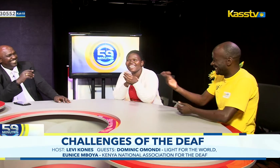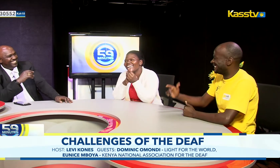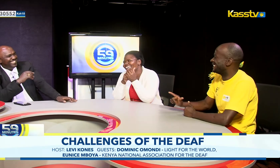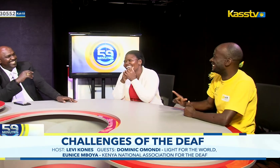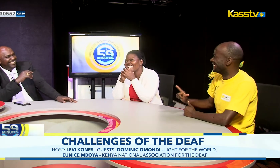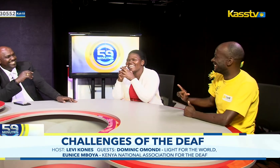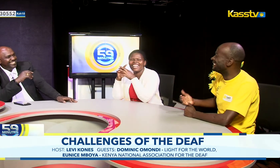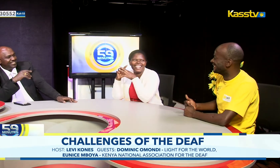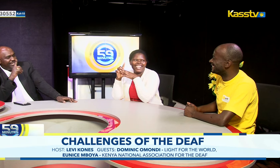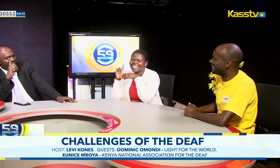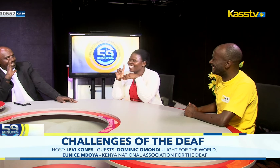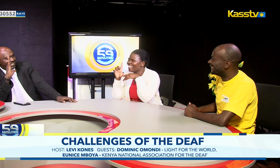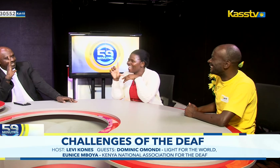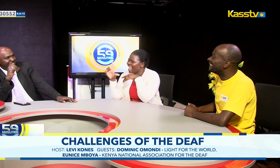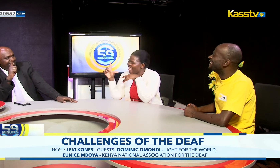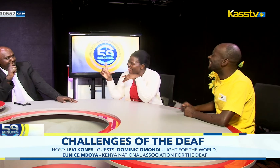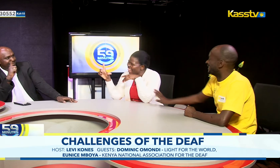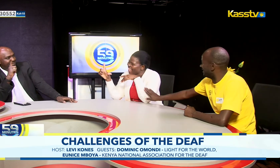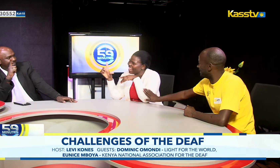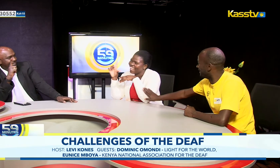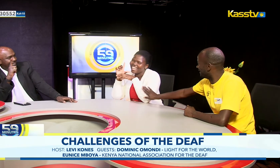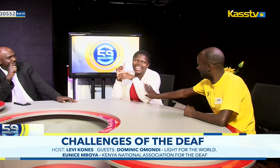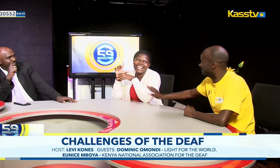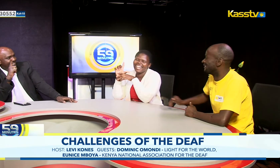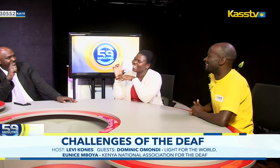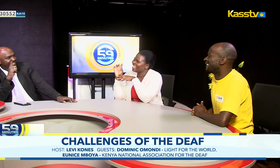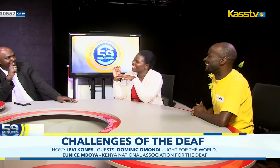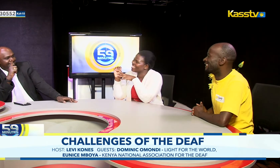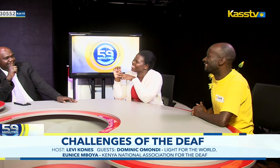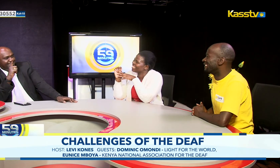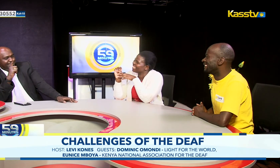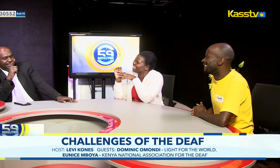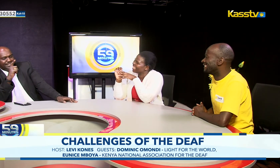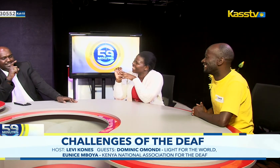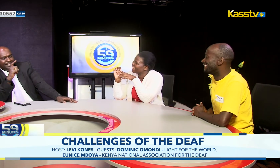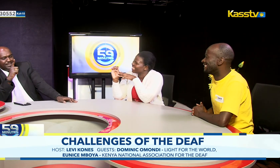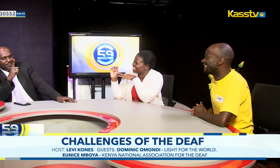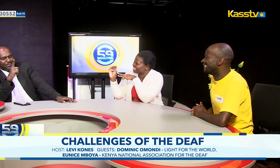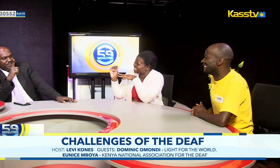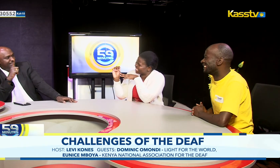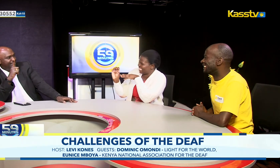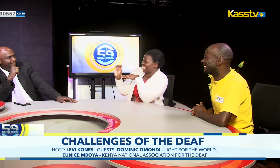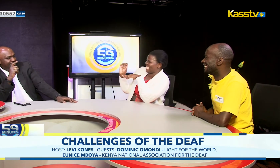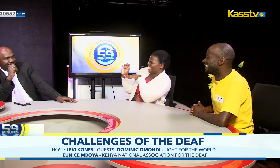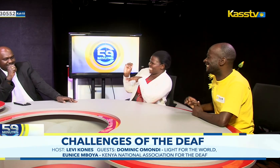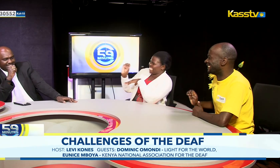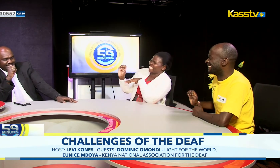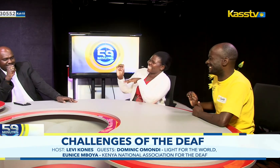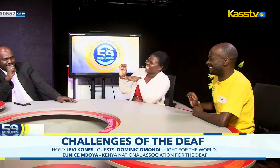And just keep. So L. L, yes. Then E was. Then E, yes. E.